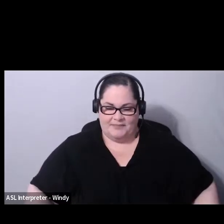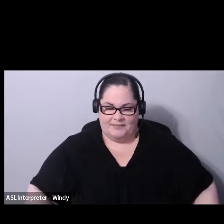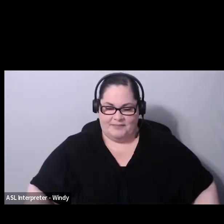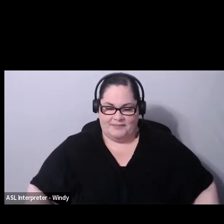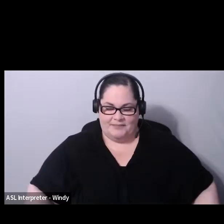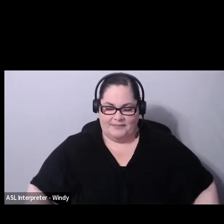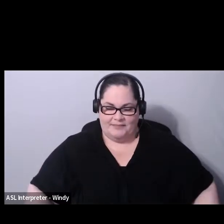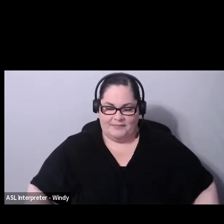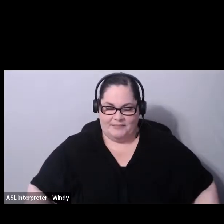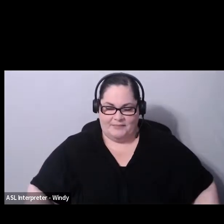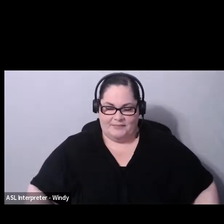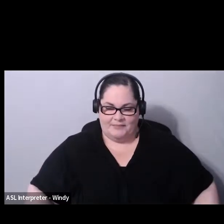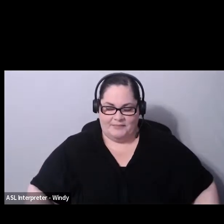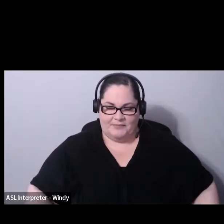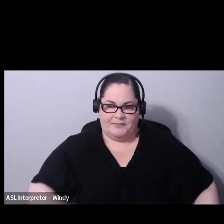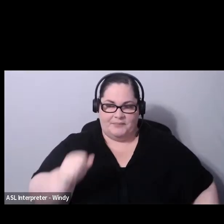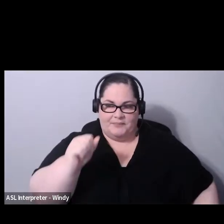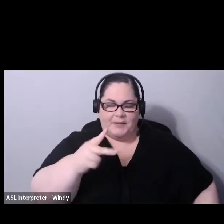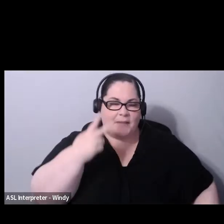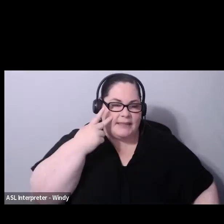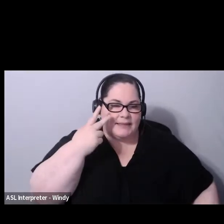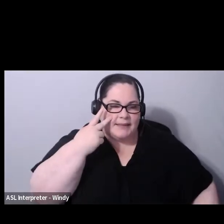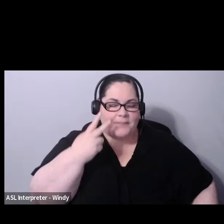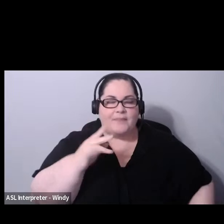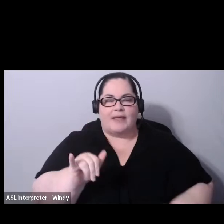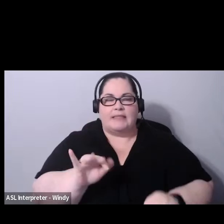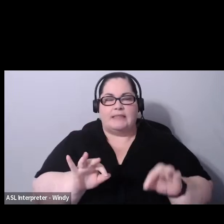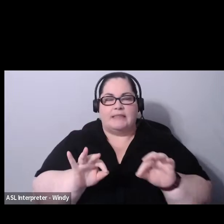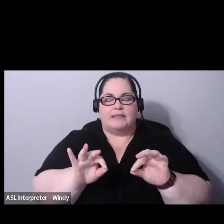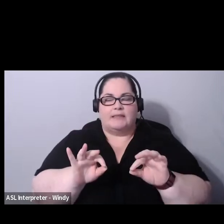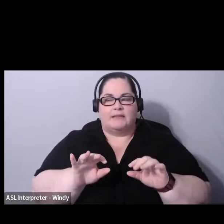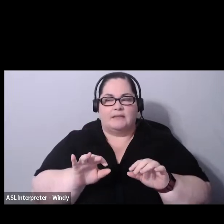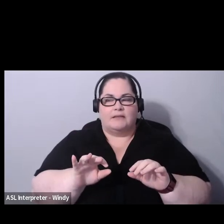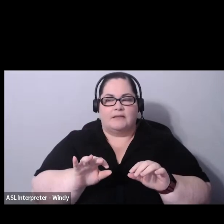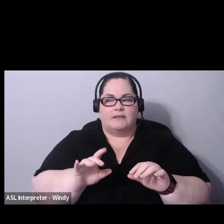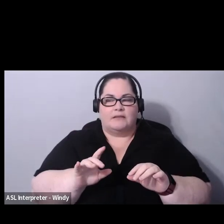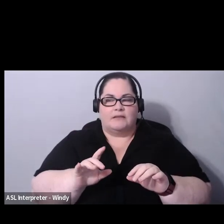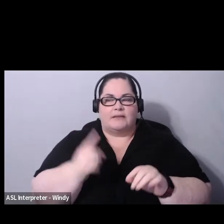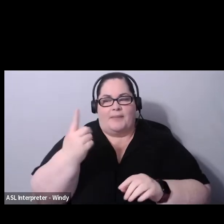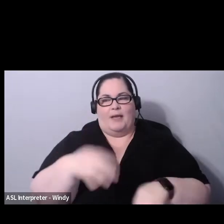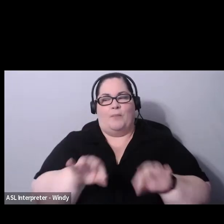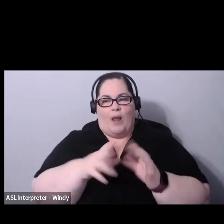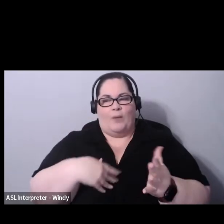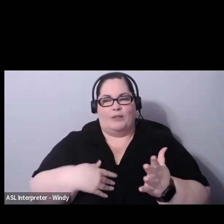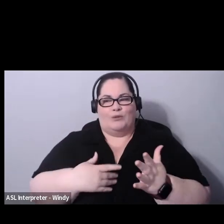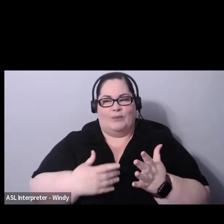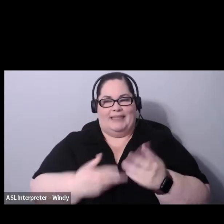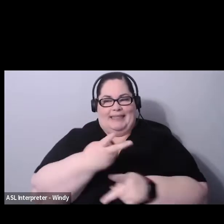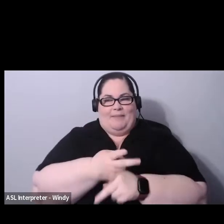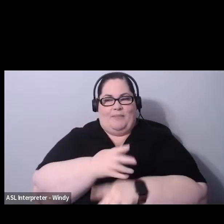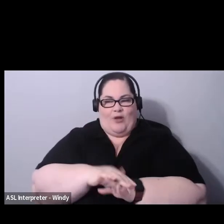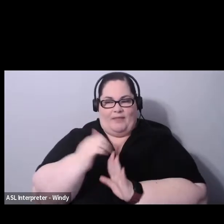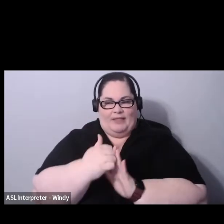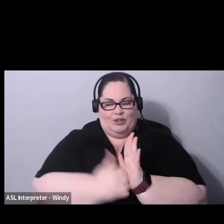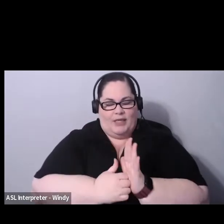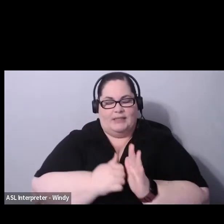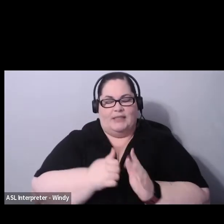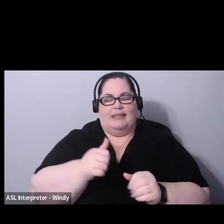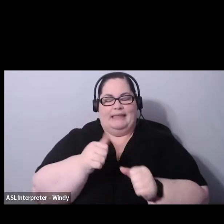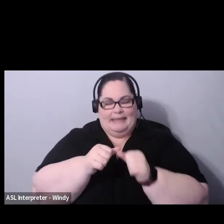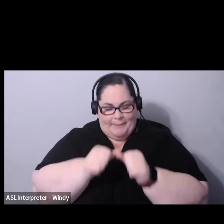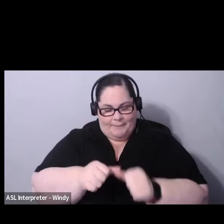Let's see. So that's just an important, something that I want to keep on our agenda for everyone to keep in